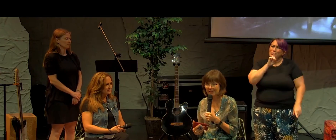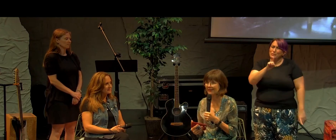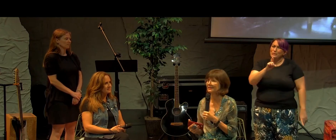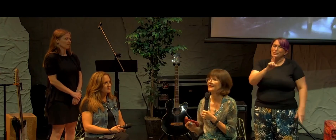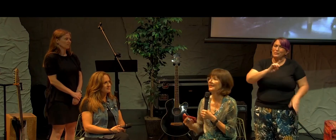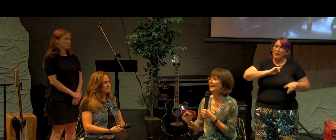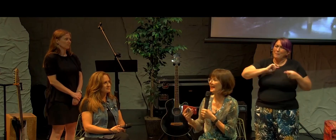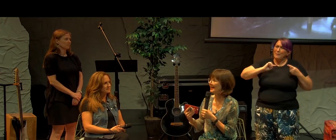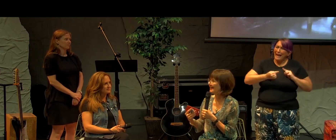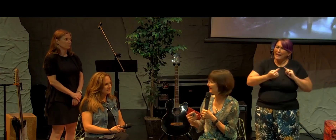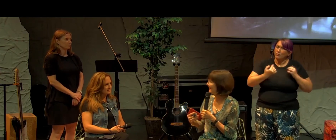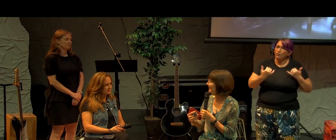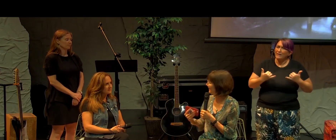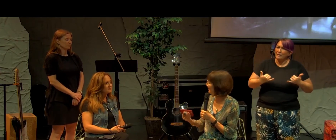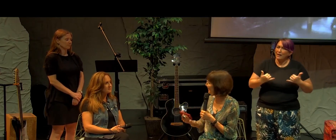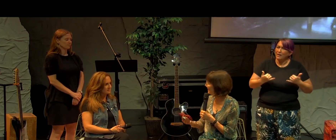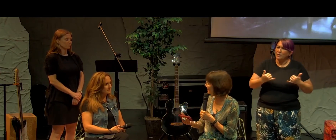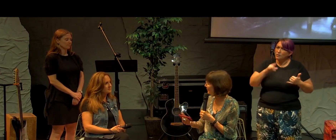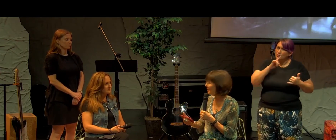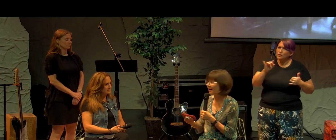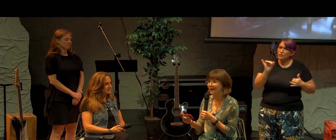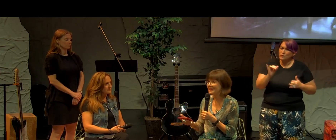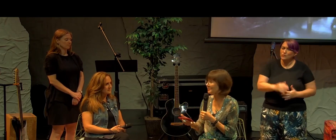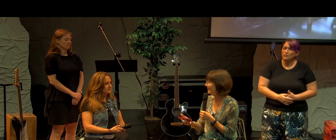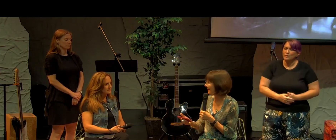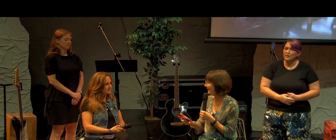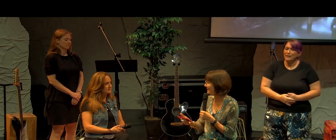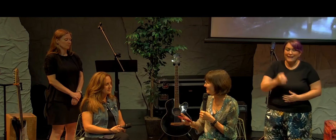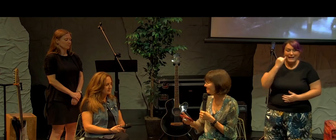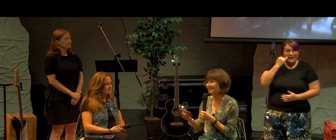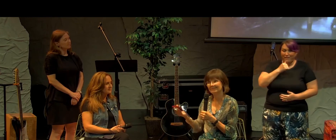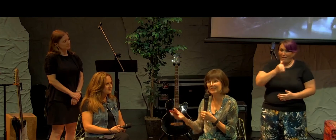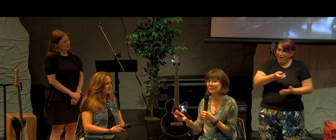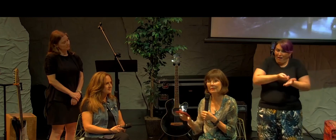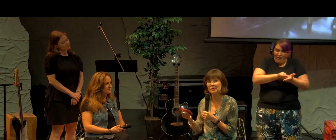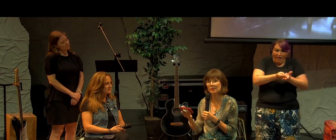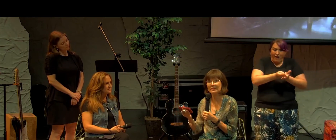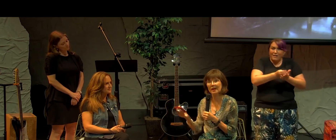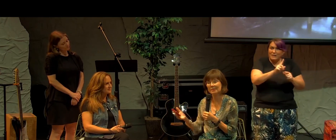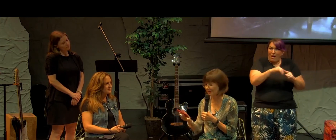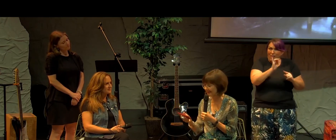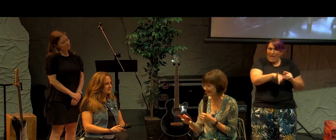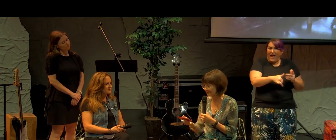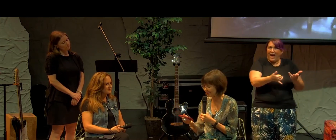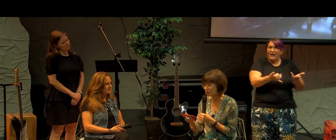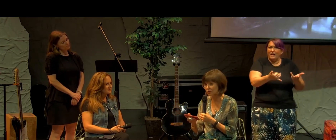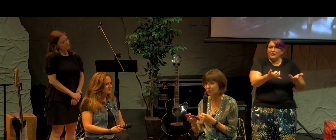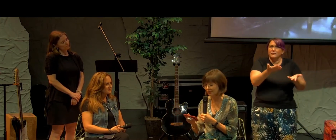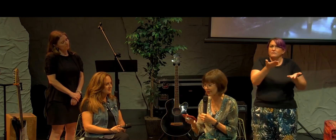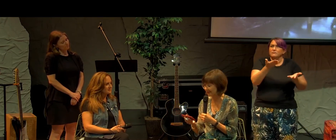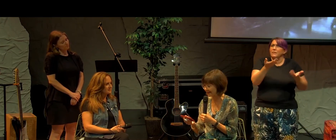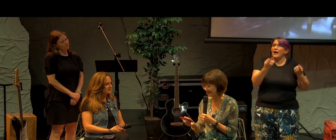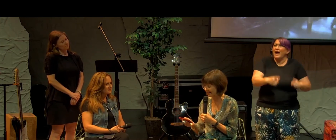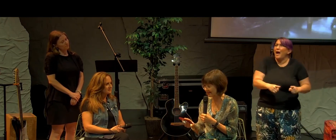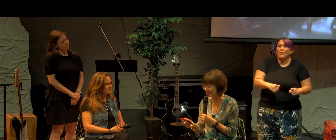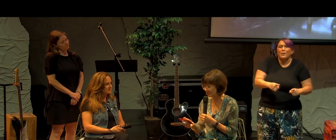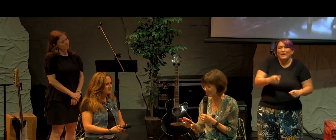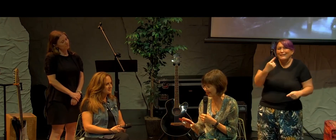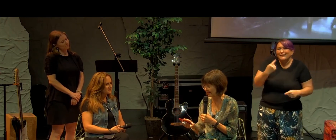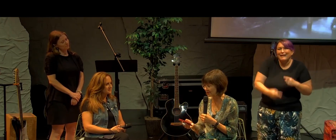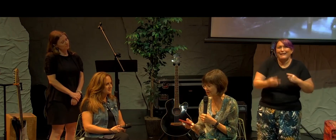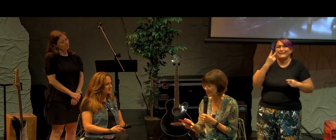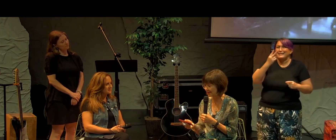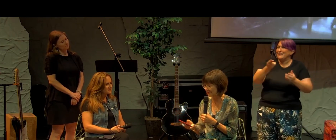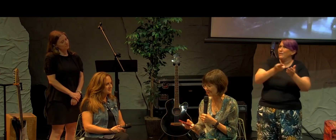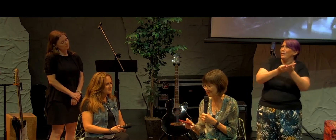right now. And, you know, until we're honest about that, sometimes we stop seeing the truth of the fact that everything is gonna be okay. And